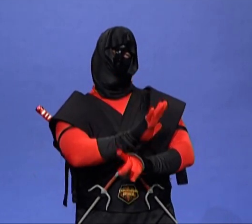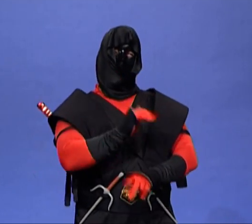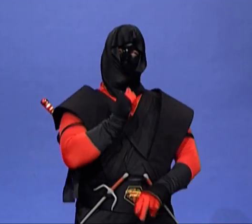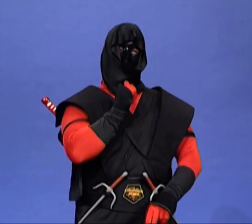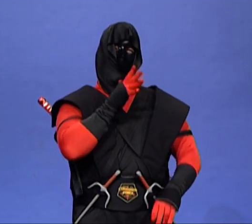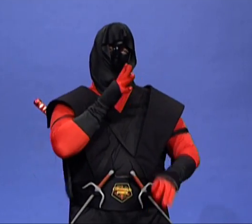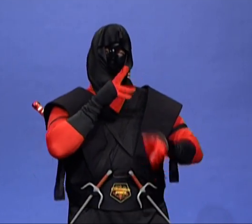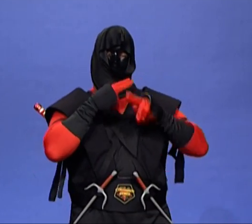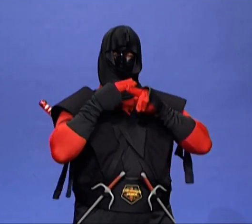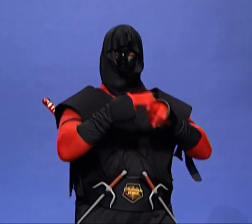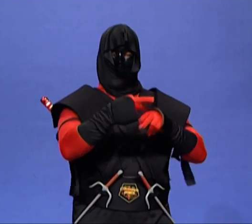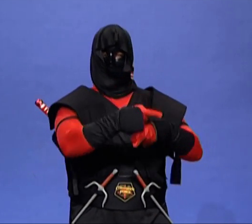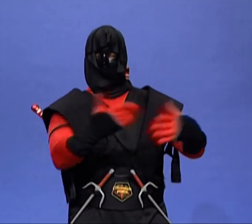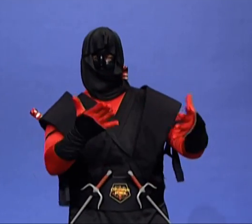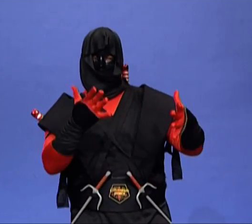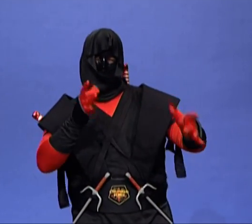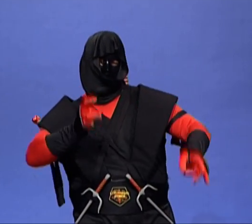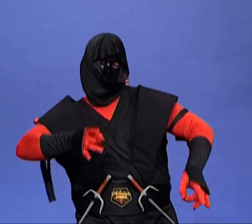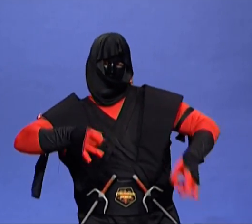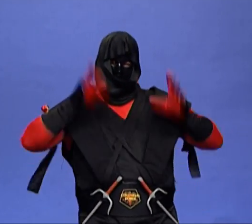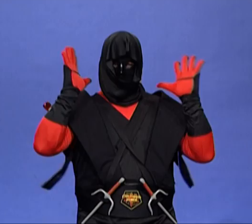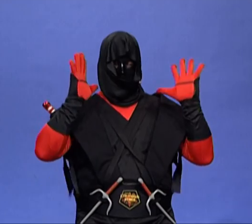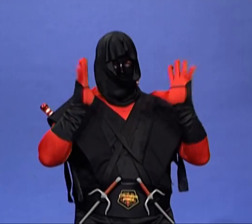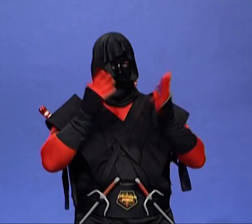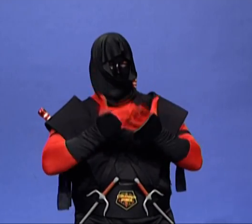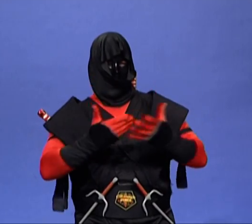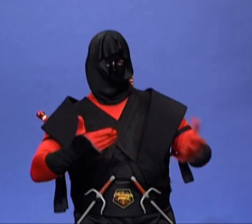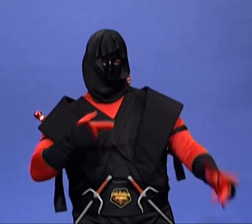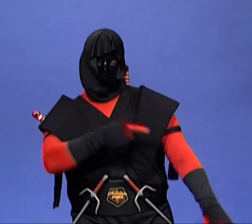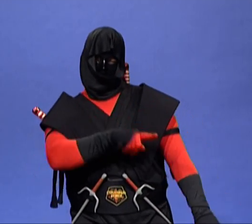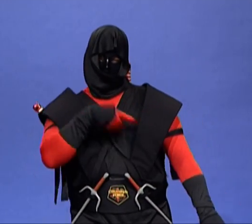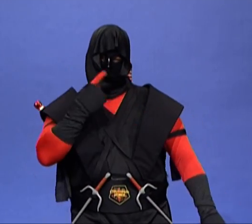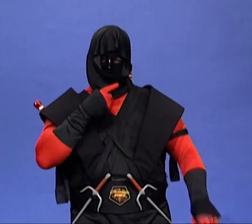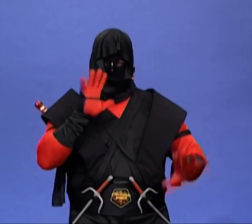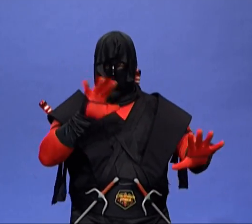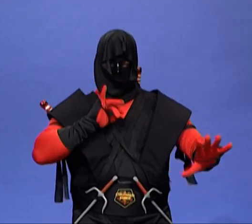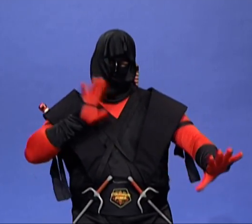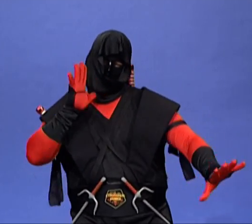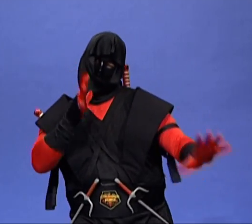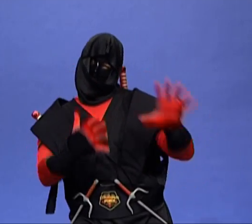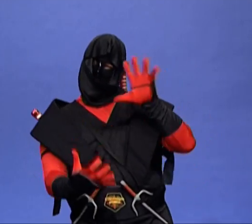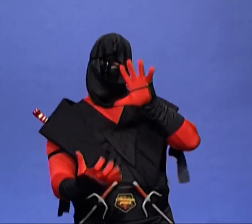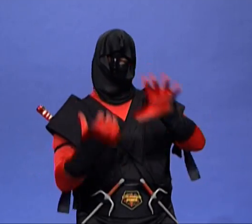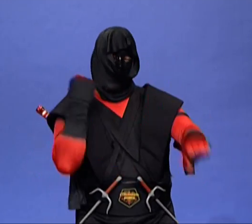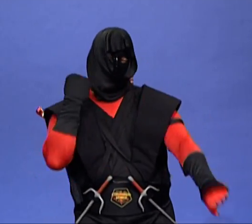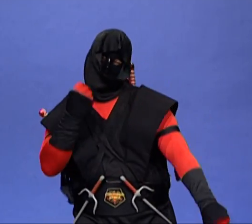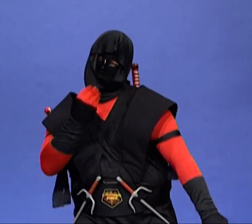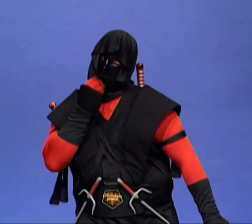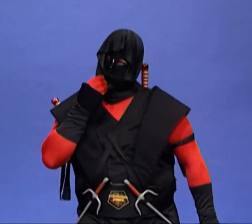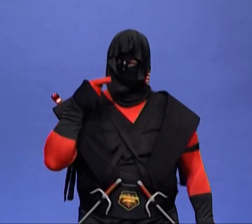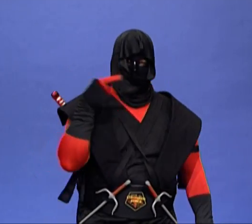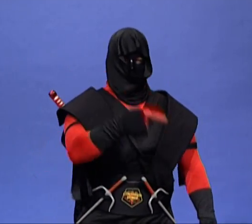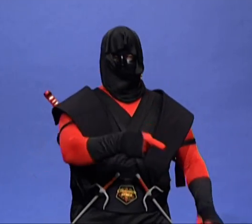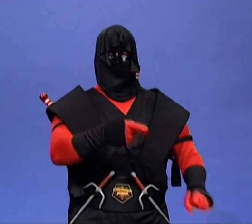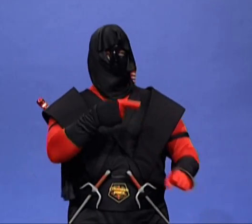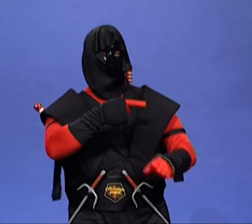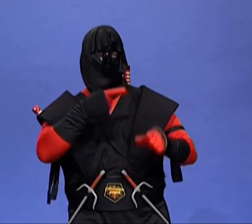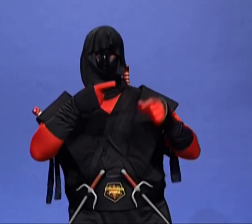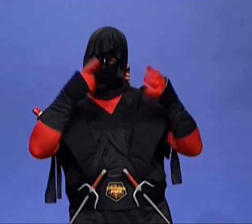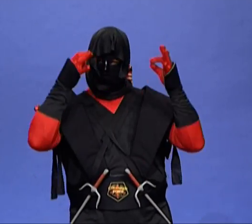His mother called him Wild Thing, and Max said, "I'll eat you up." So he